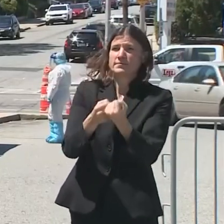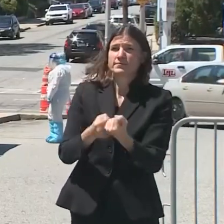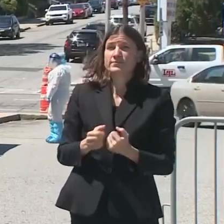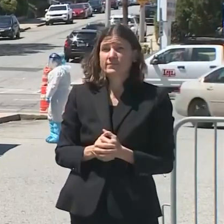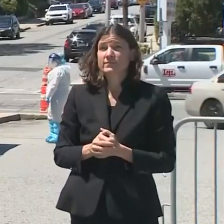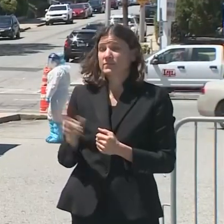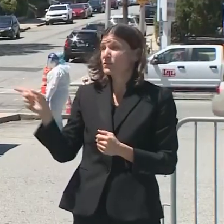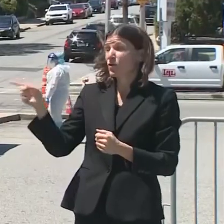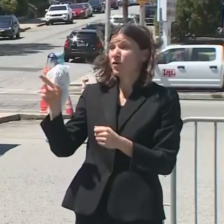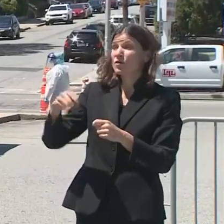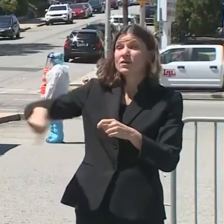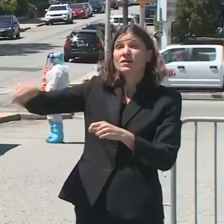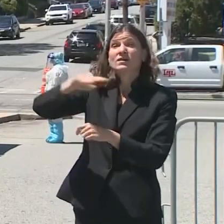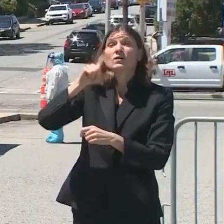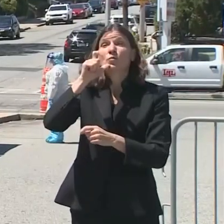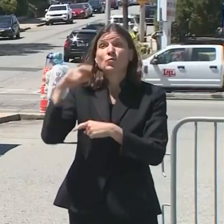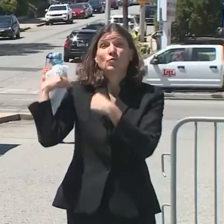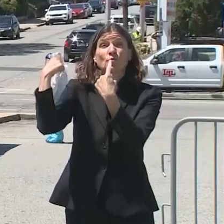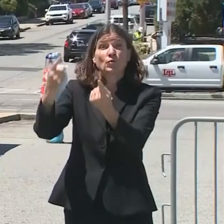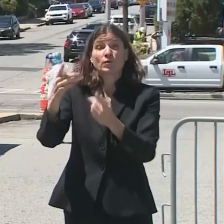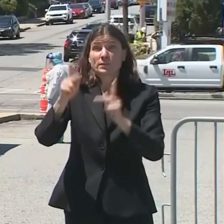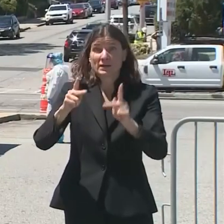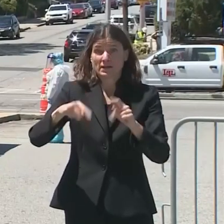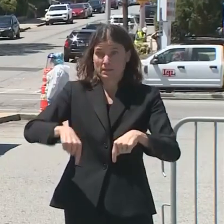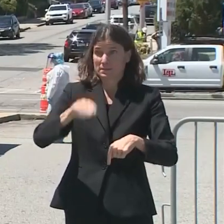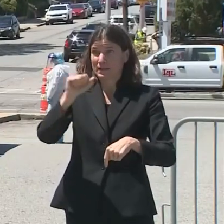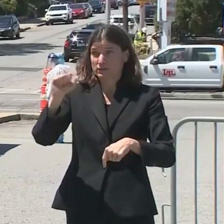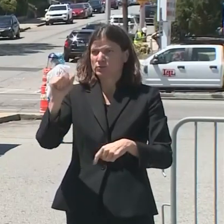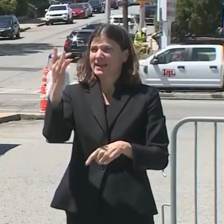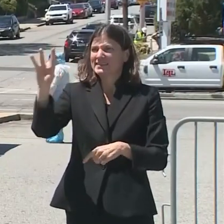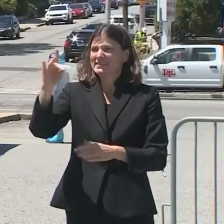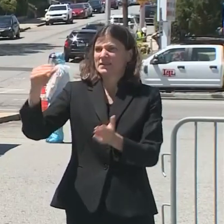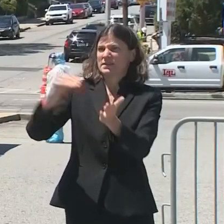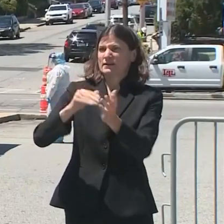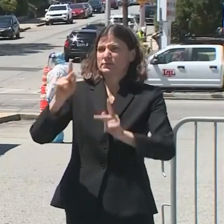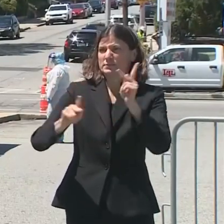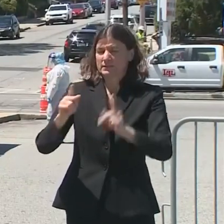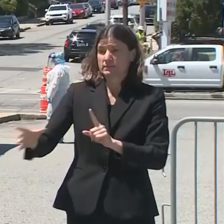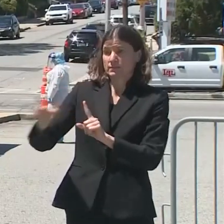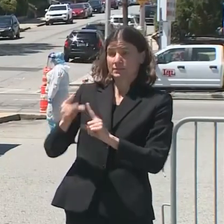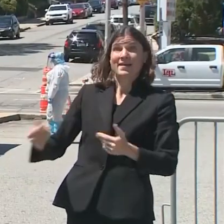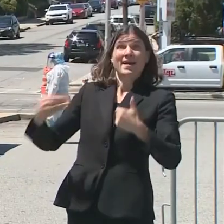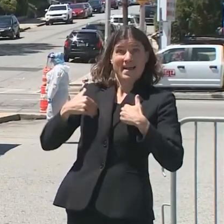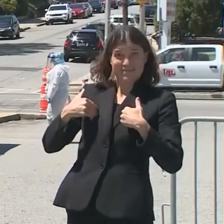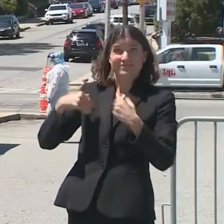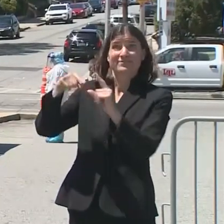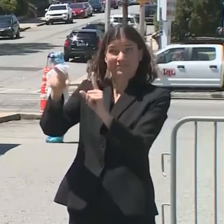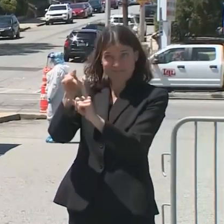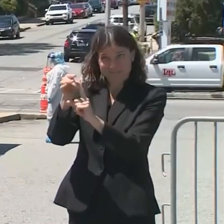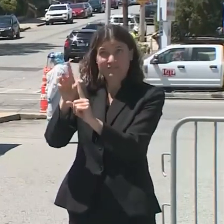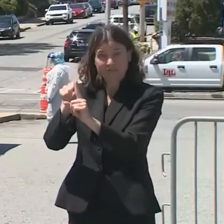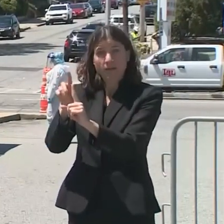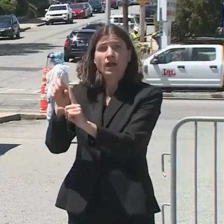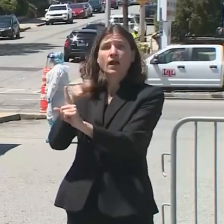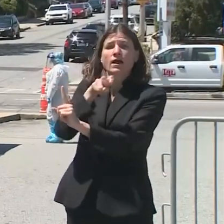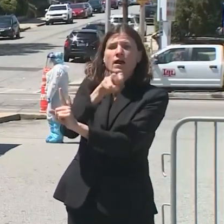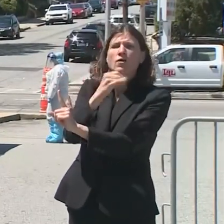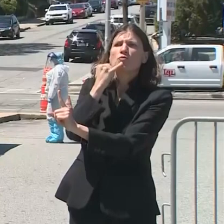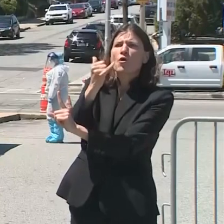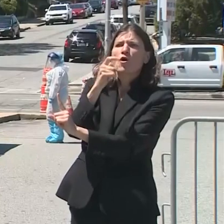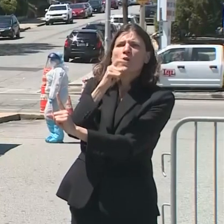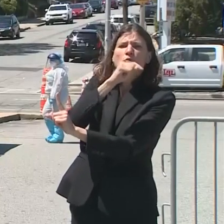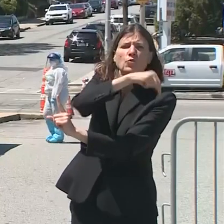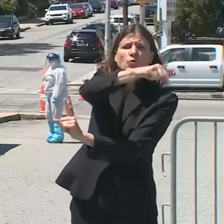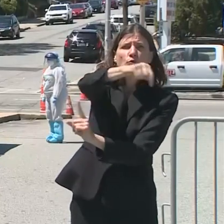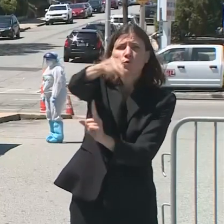more than 14,000 of their contacts since we started making calls about a month ago. The Mass COVID team includes nearly